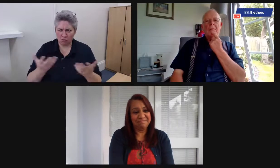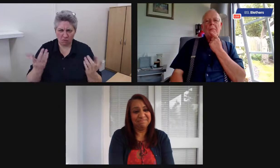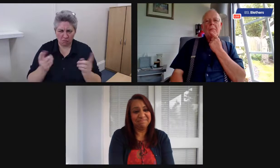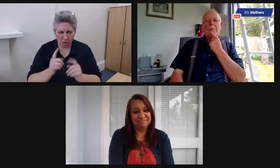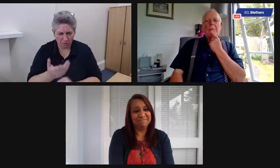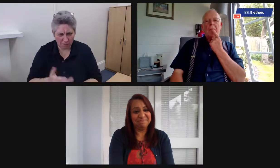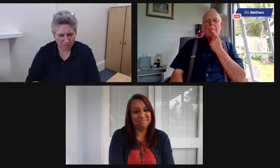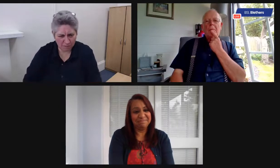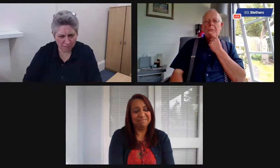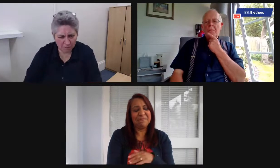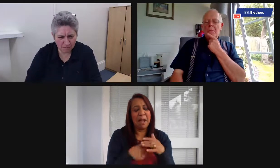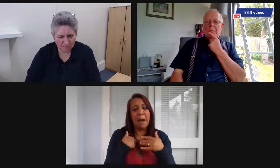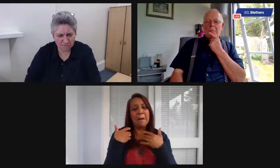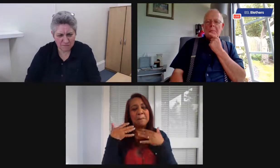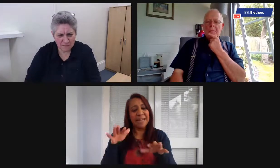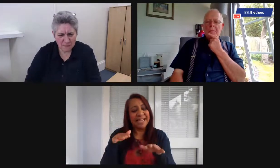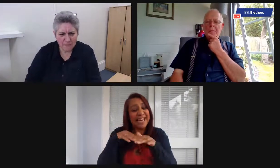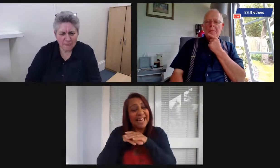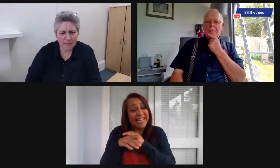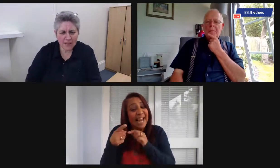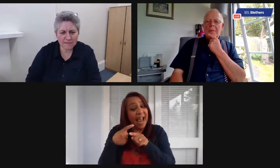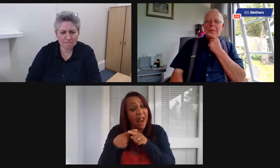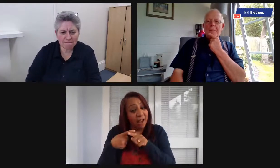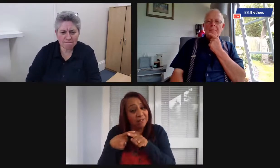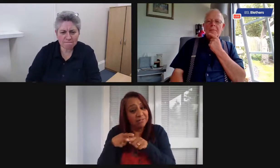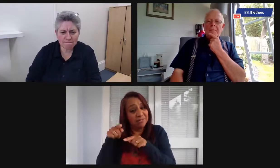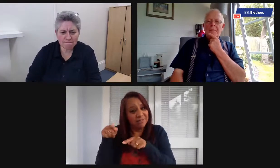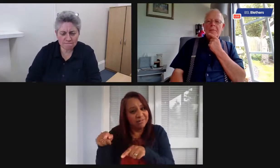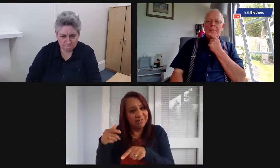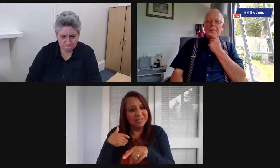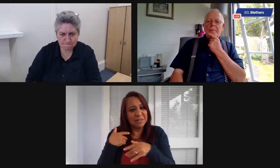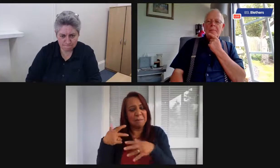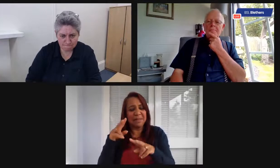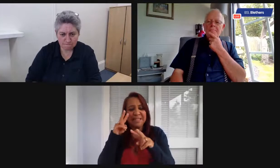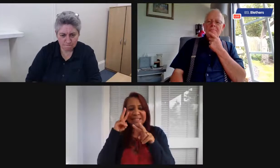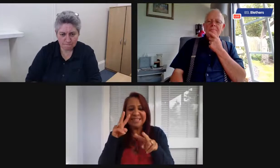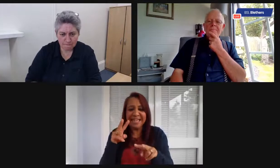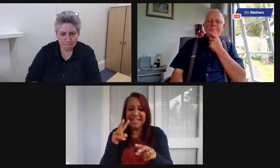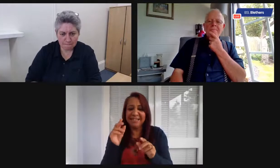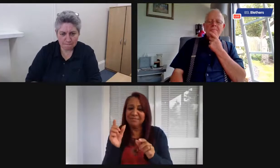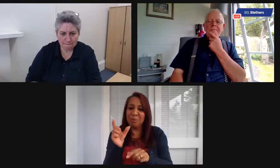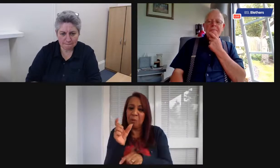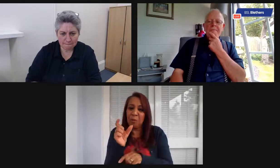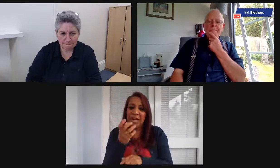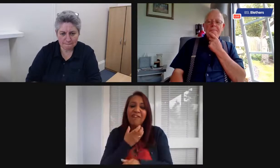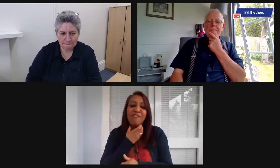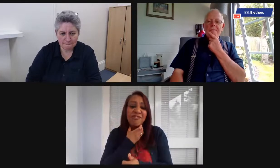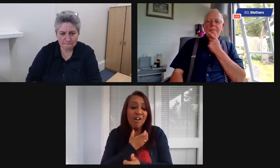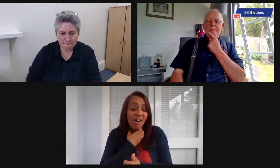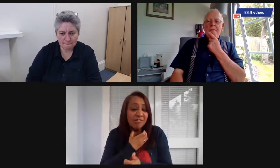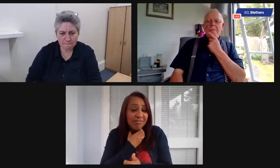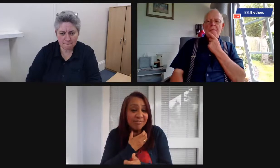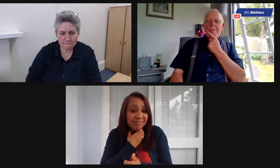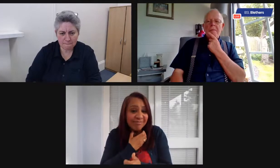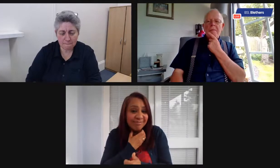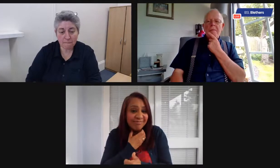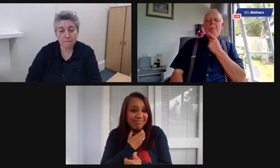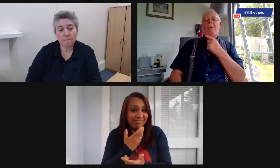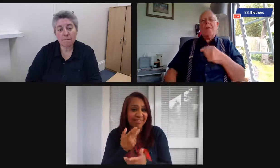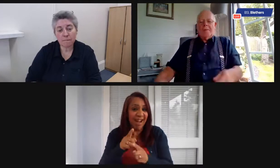animals. So Manji, if you get anything to tell us about wild animals in Scotland? Well, Avro, I was